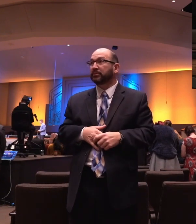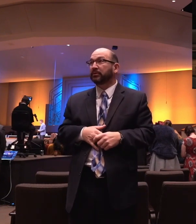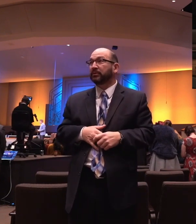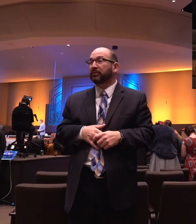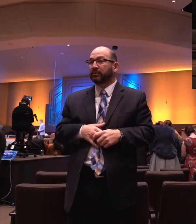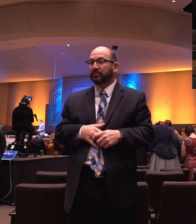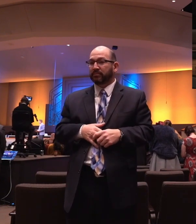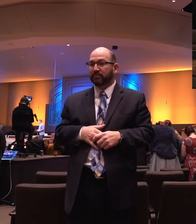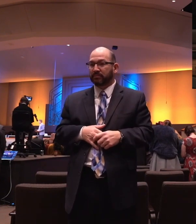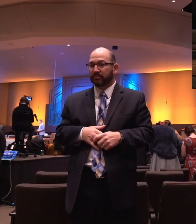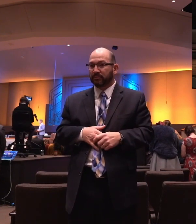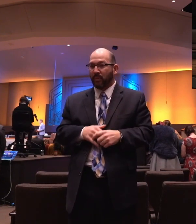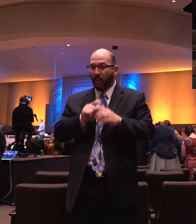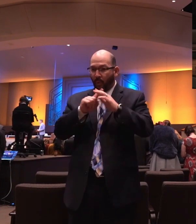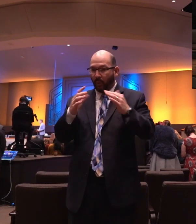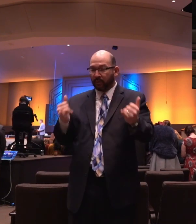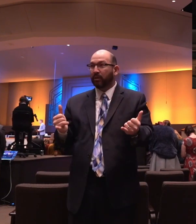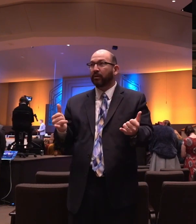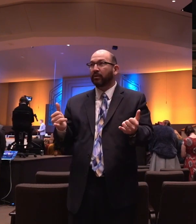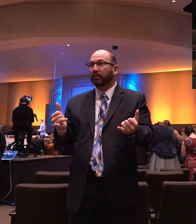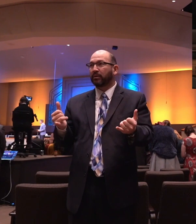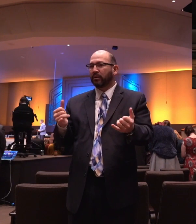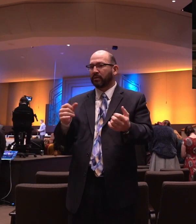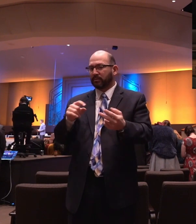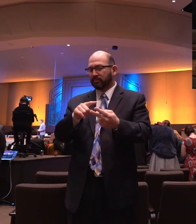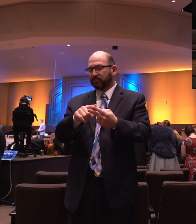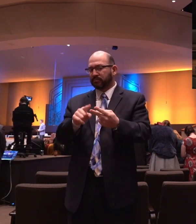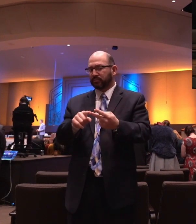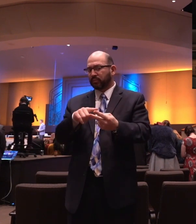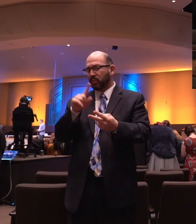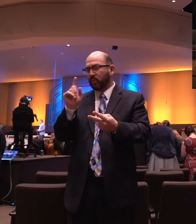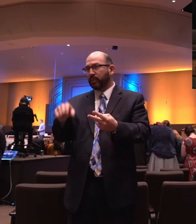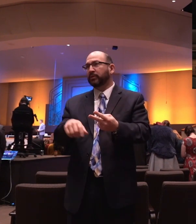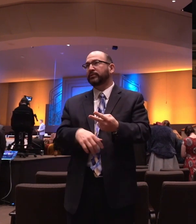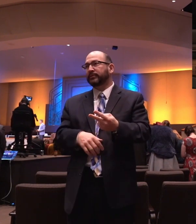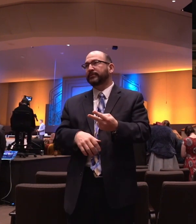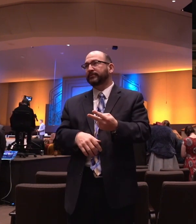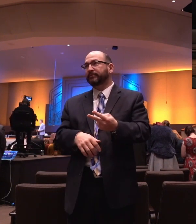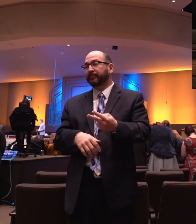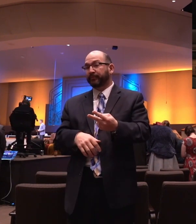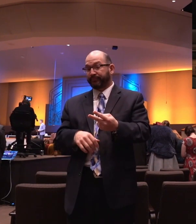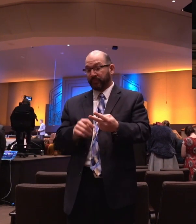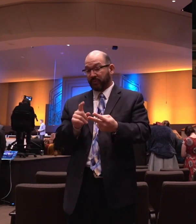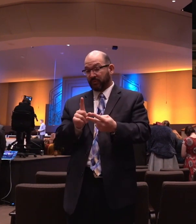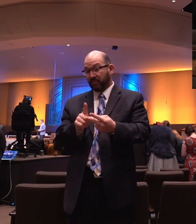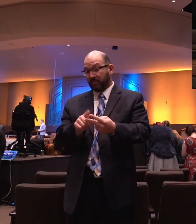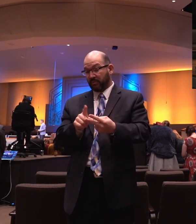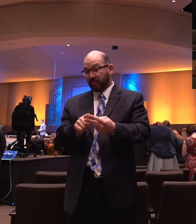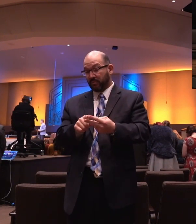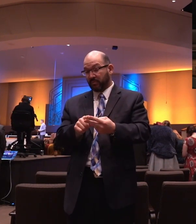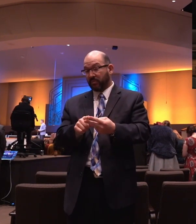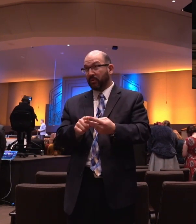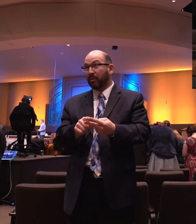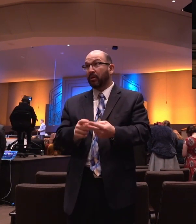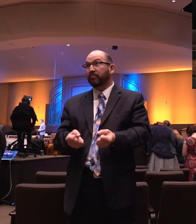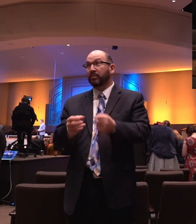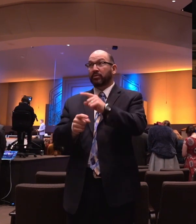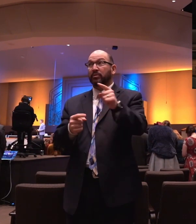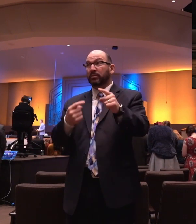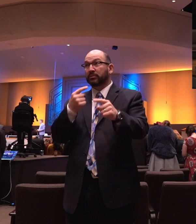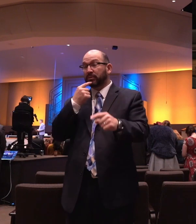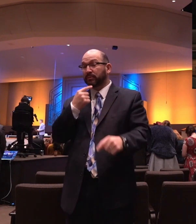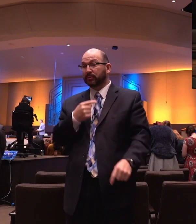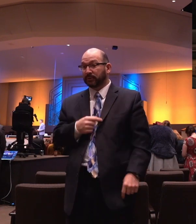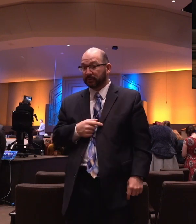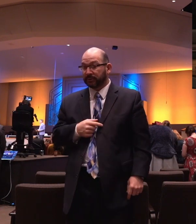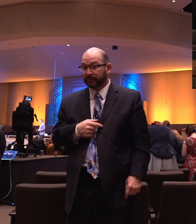With your eyes closed, I'm going to ask you those two questions again. Number one, how many of you would say,